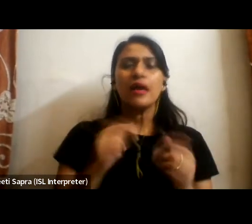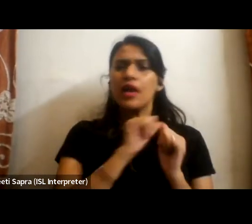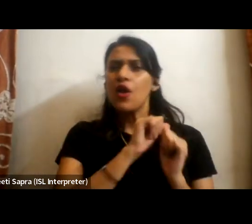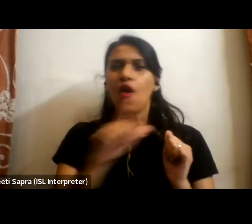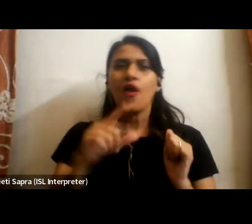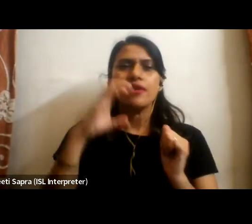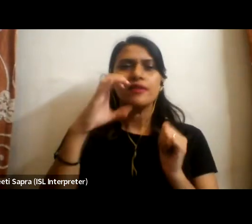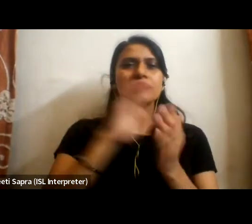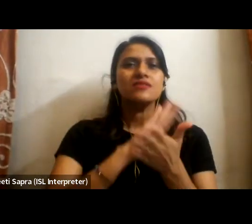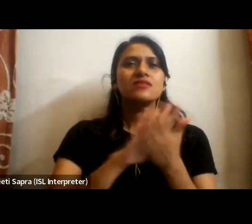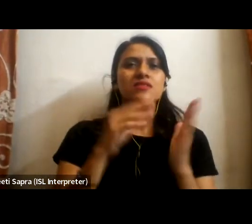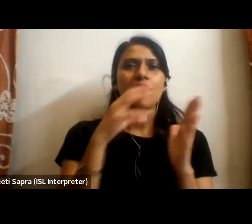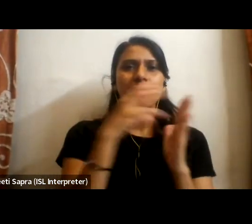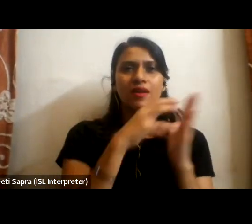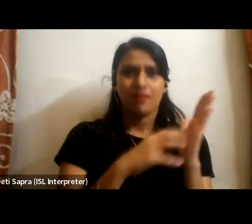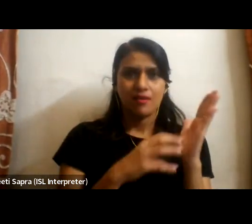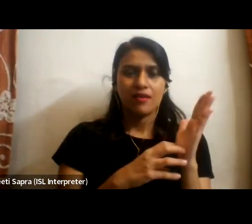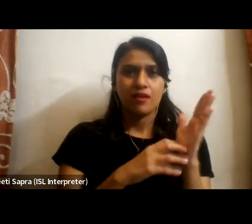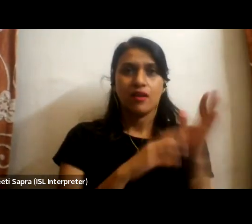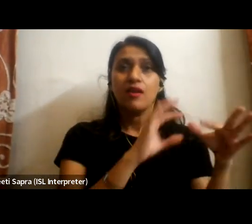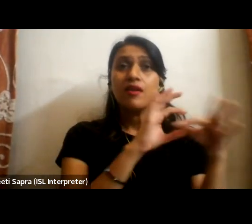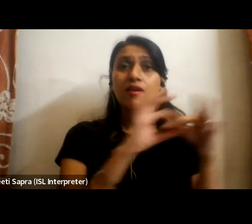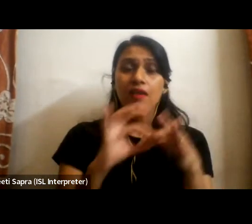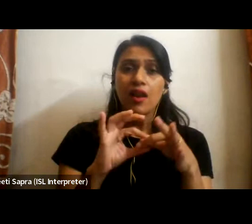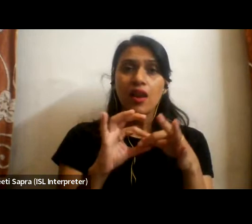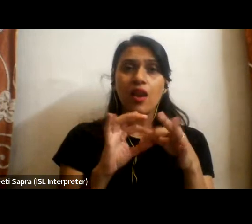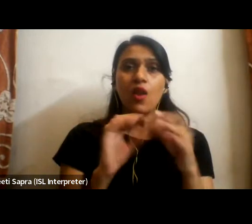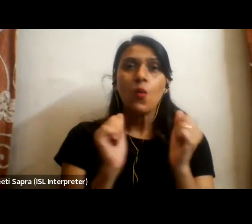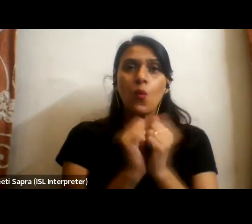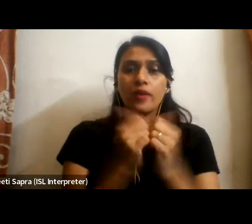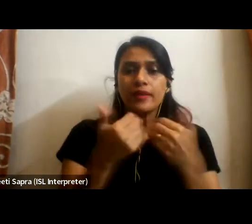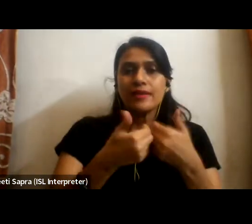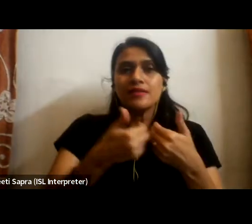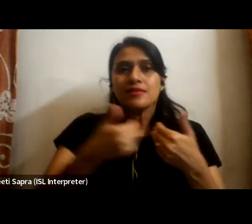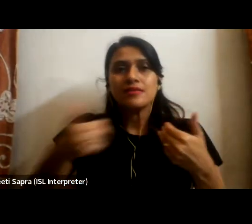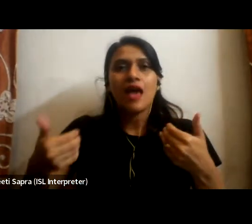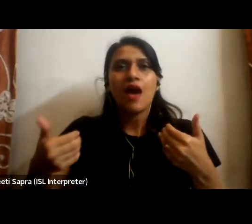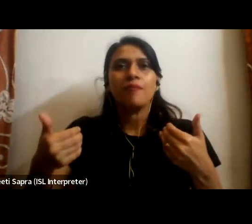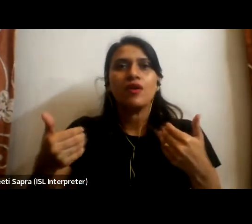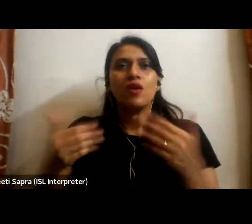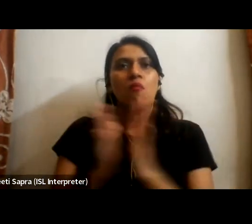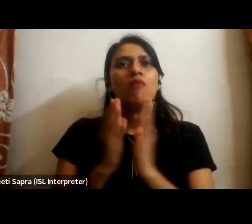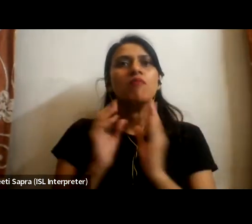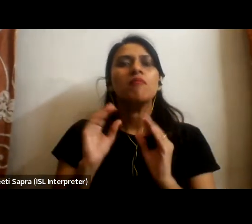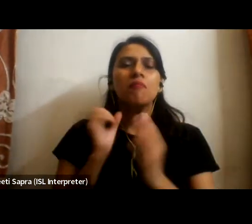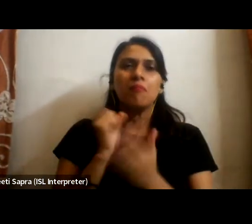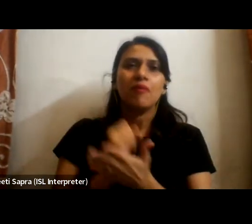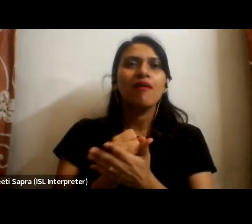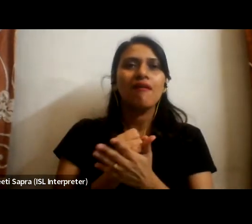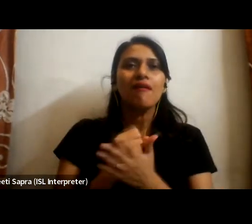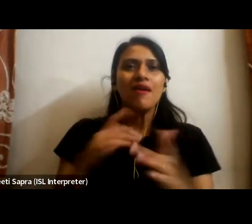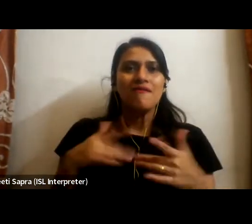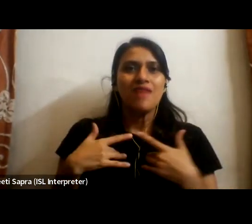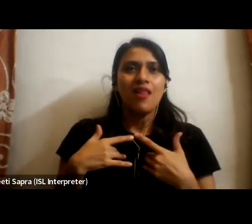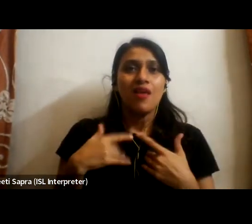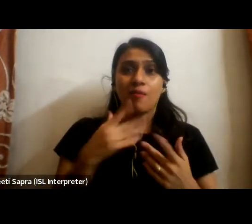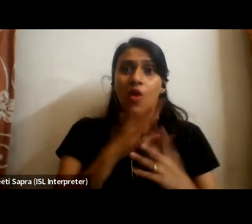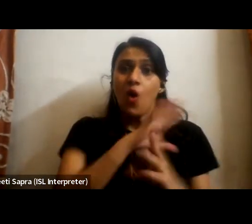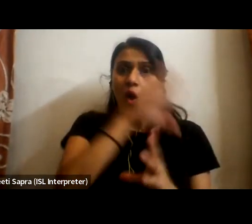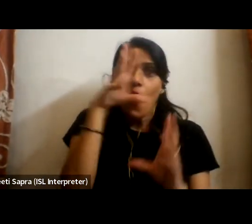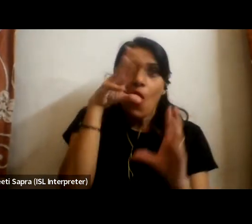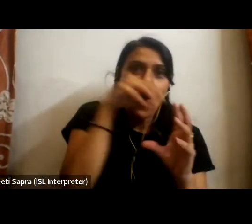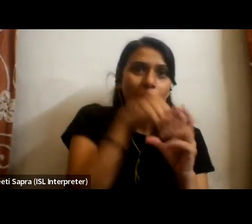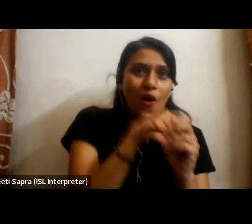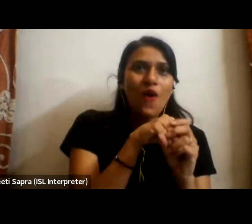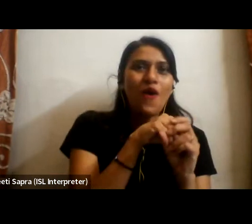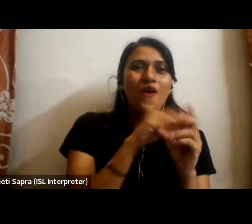the issues that you deal with deserve separate book in themselves. But now that I reread it in bits